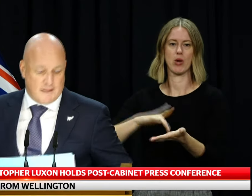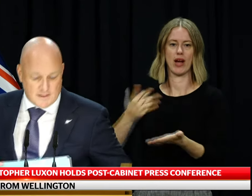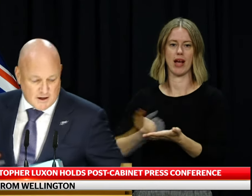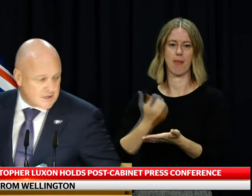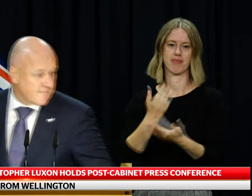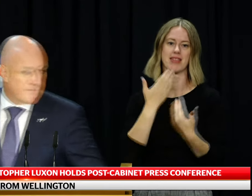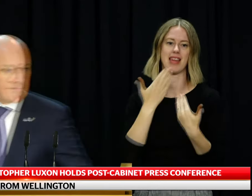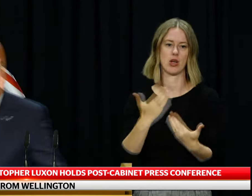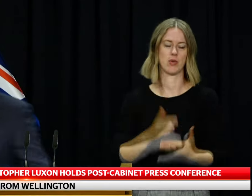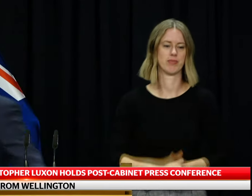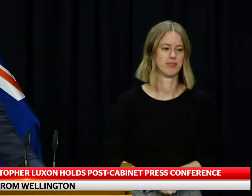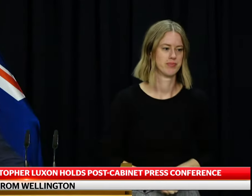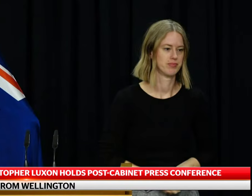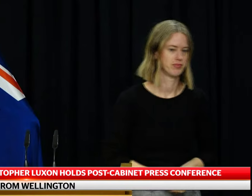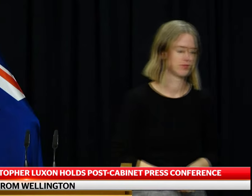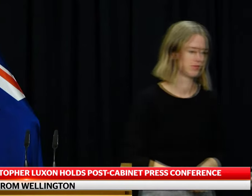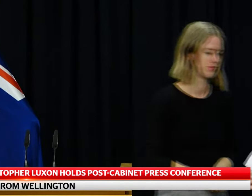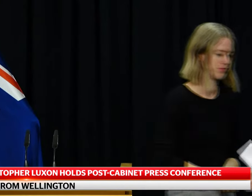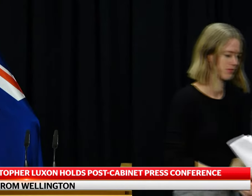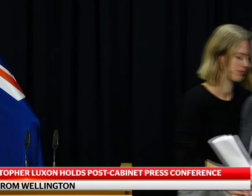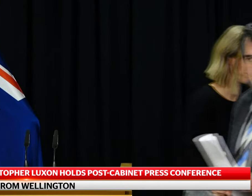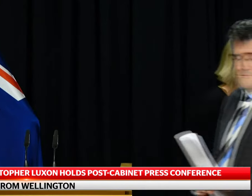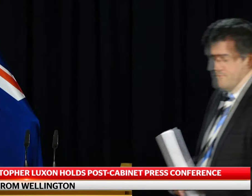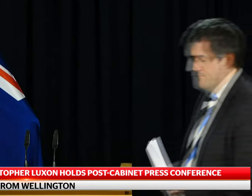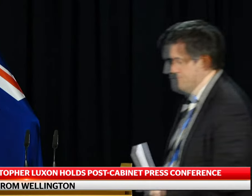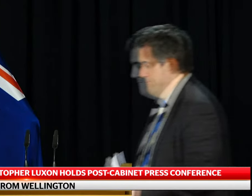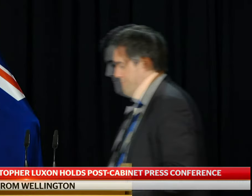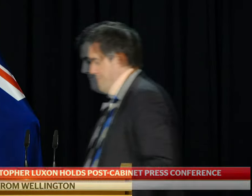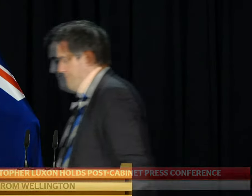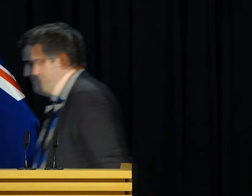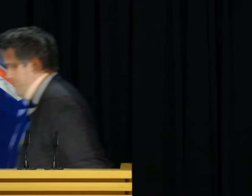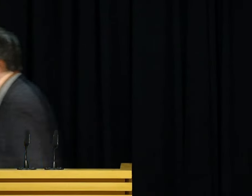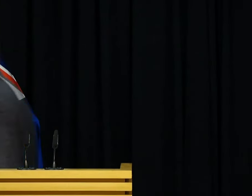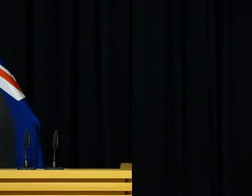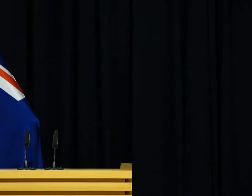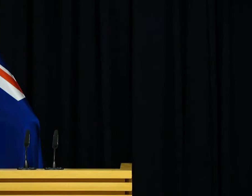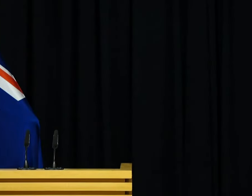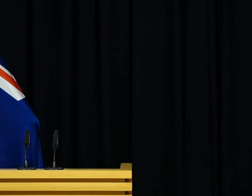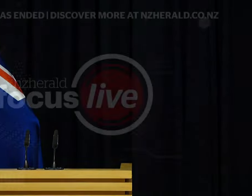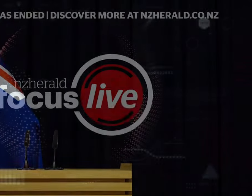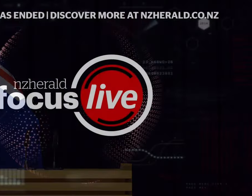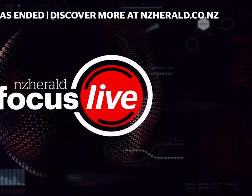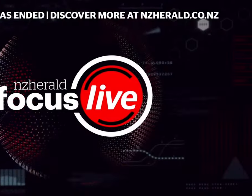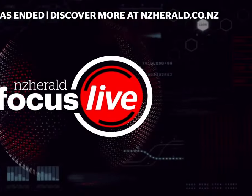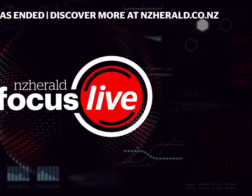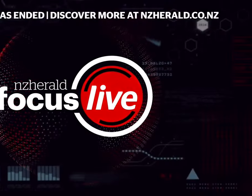All right, thanks so much. Sorry, can we just get some numbers? Can we just get some numbers on Minister Bishop? Can we